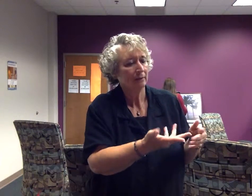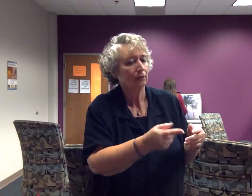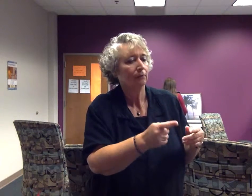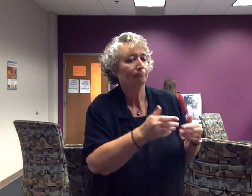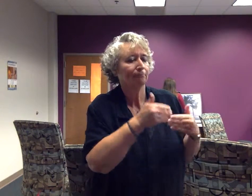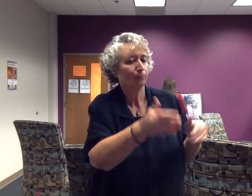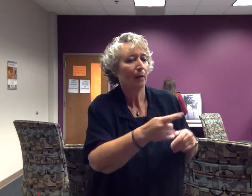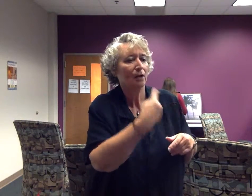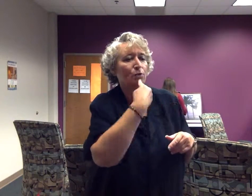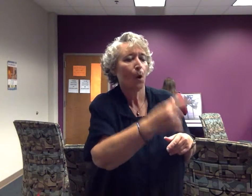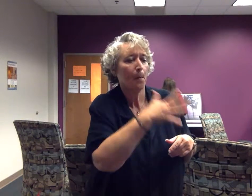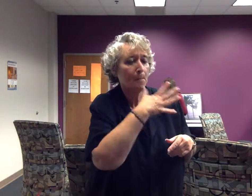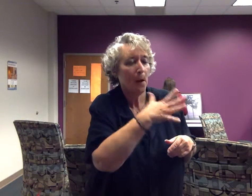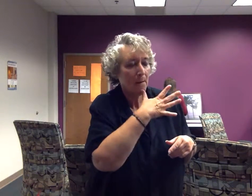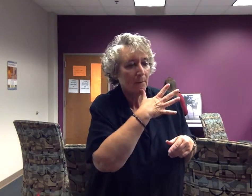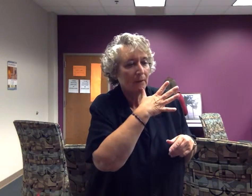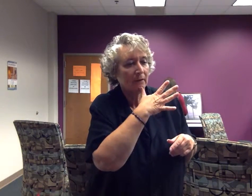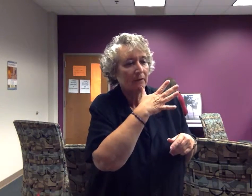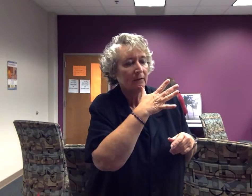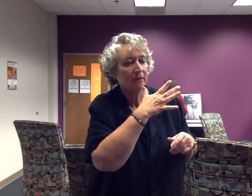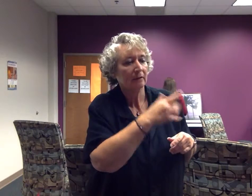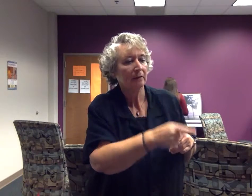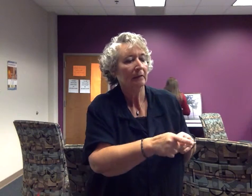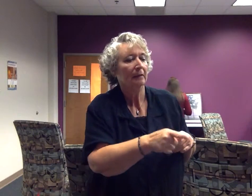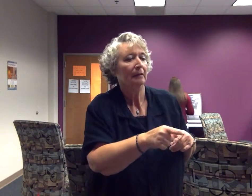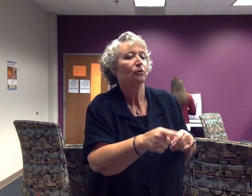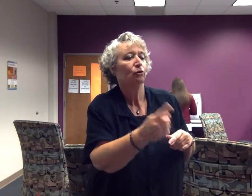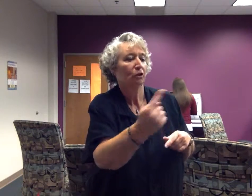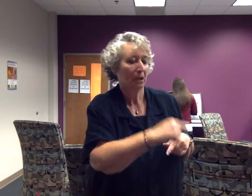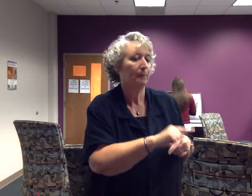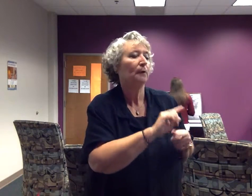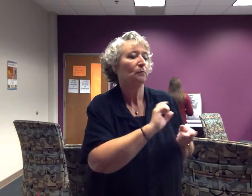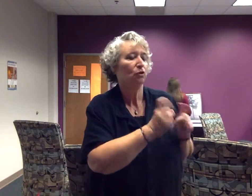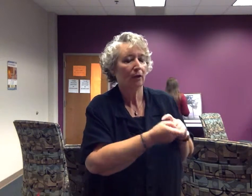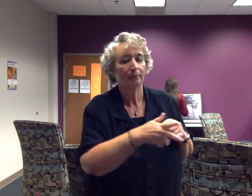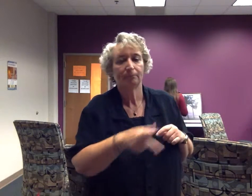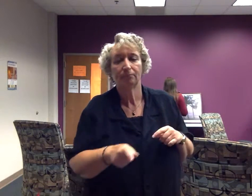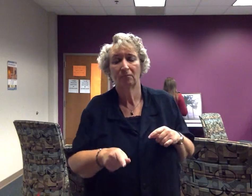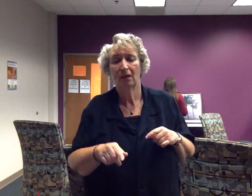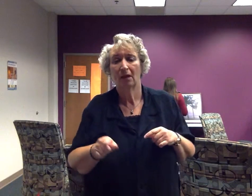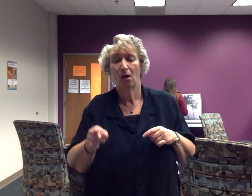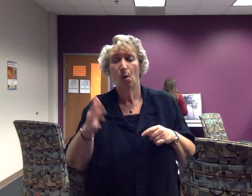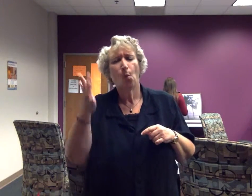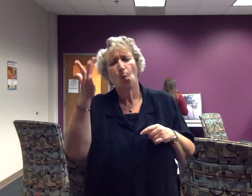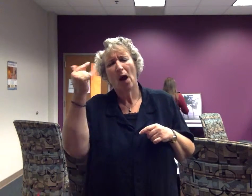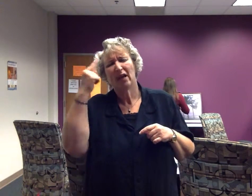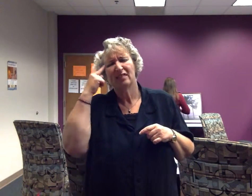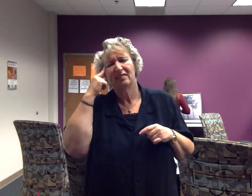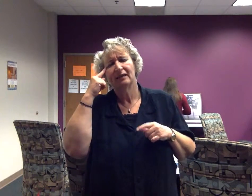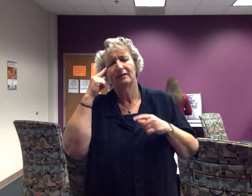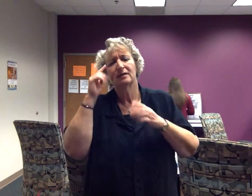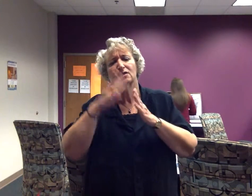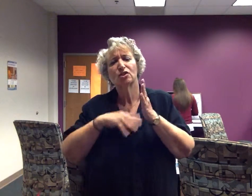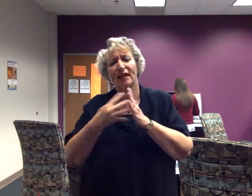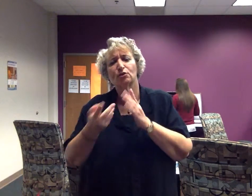it changed. Okay. Now, why did you feel like your schedule needed to be changed in the first place? Well, because I wasn't satisfied with the class or the teacher